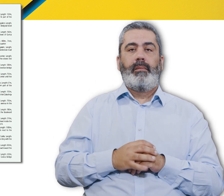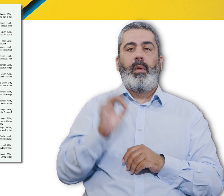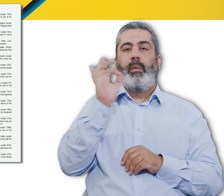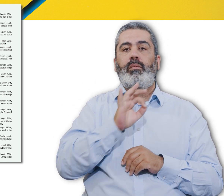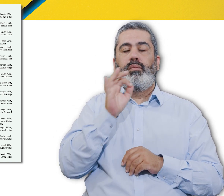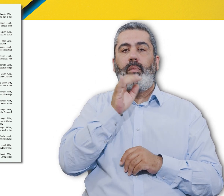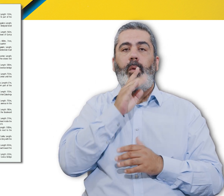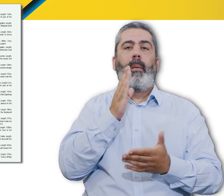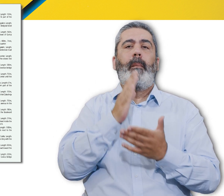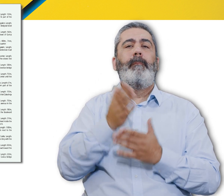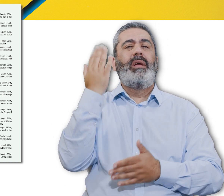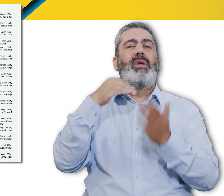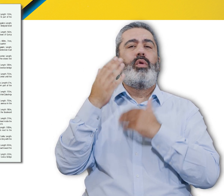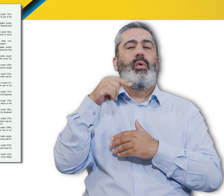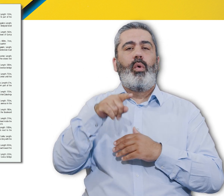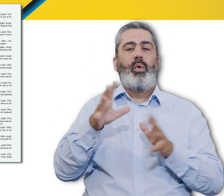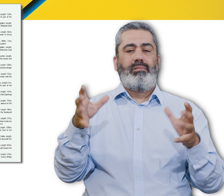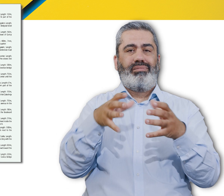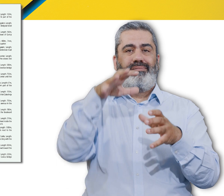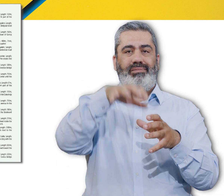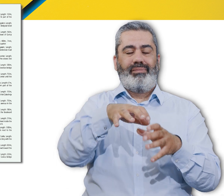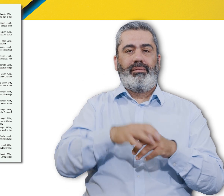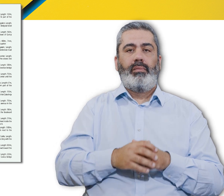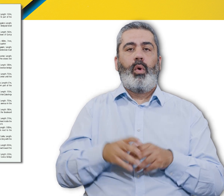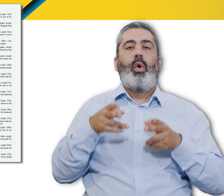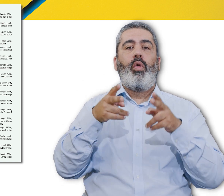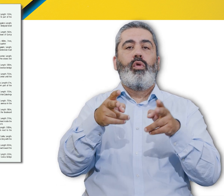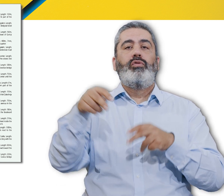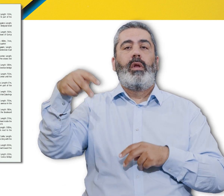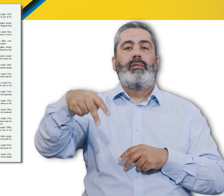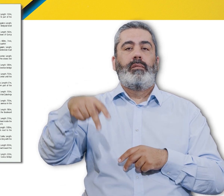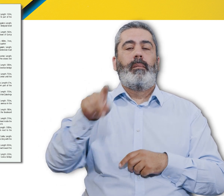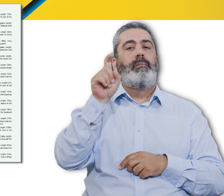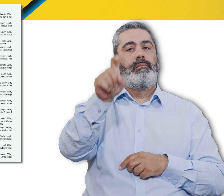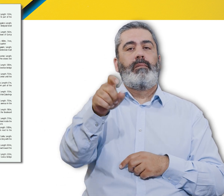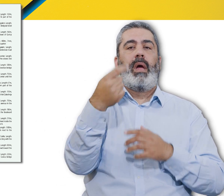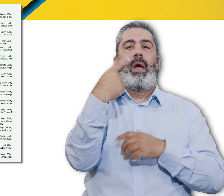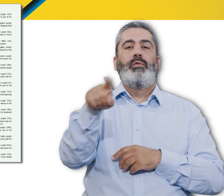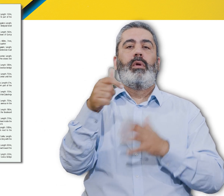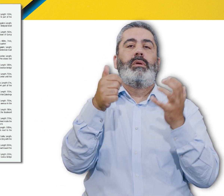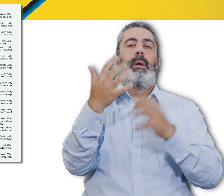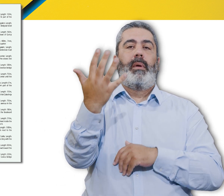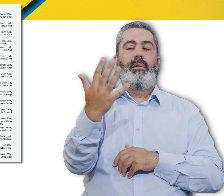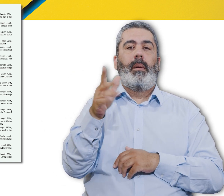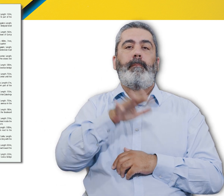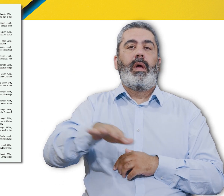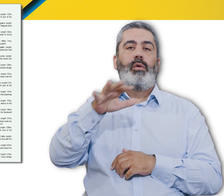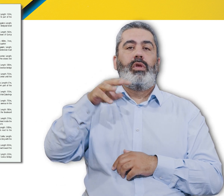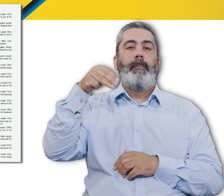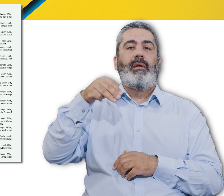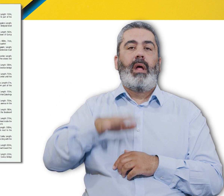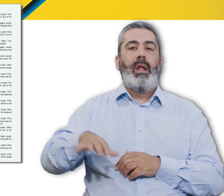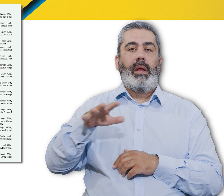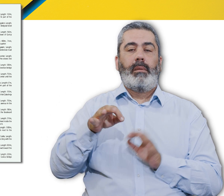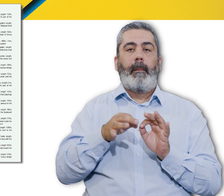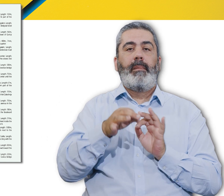min, elevation, 5 m. Starts from the Big Rat Hotel until meet end at Russia Street. Lazartavanksya